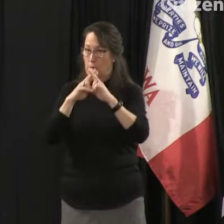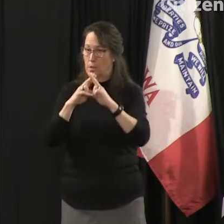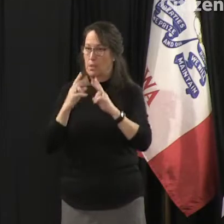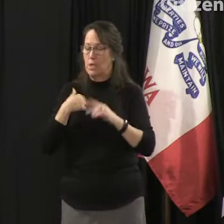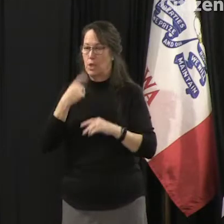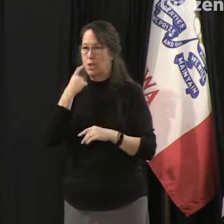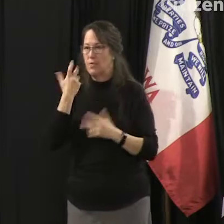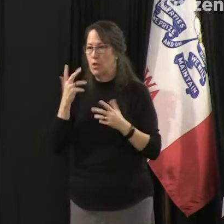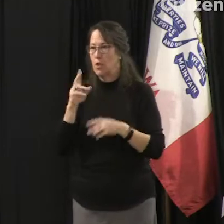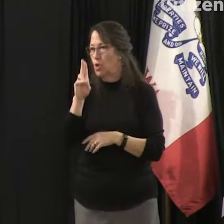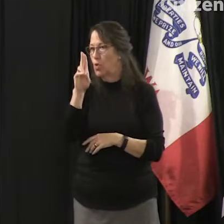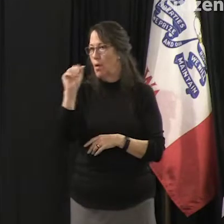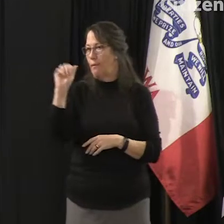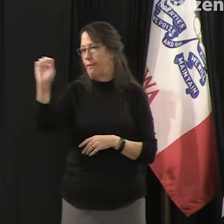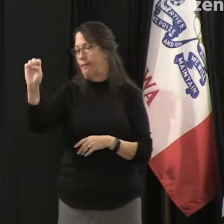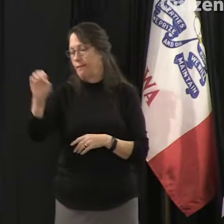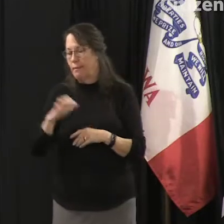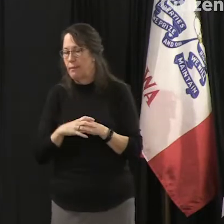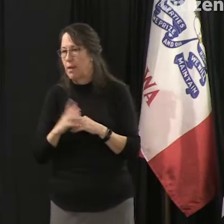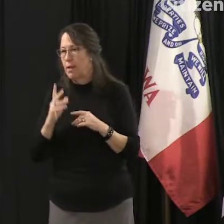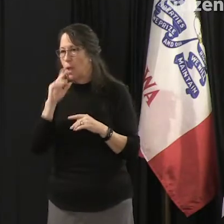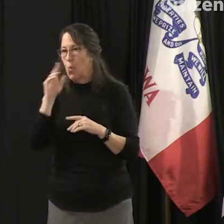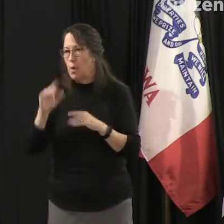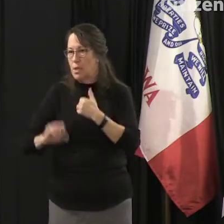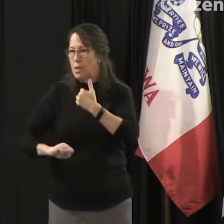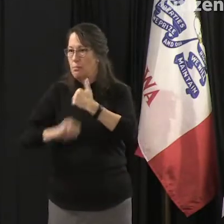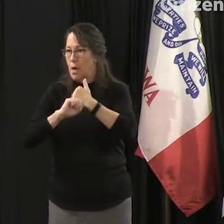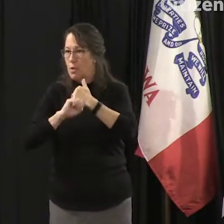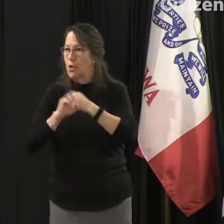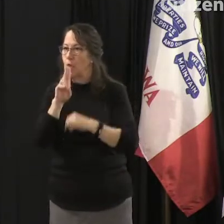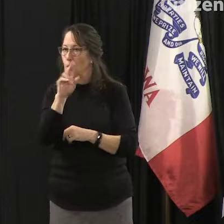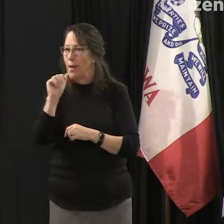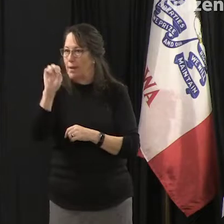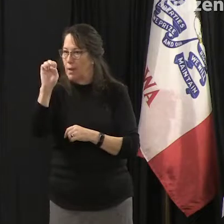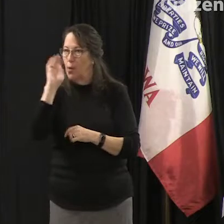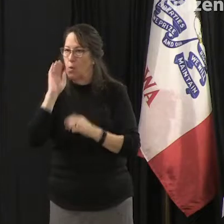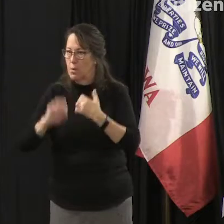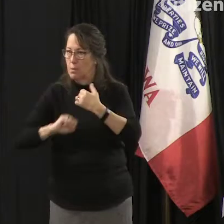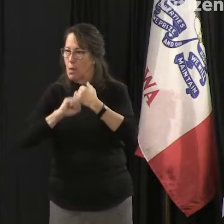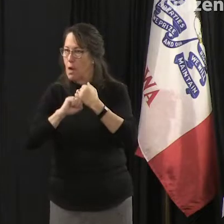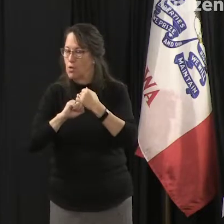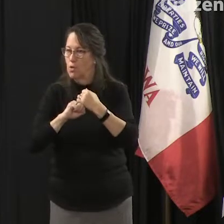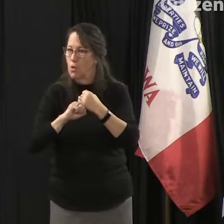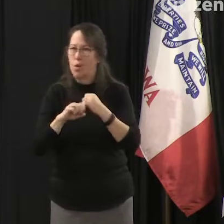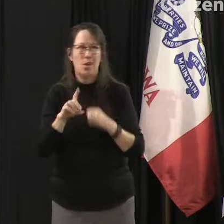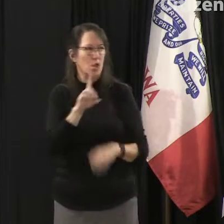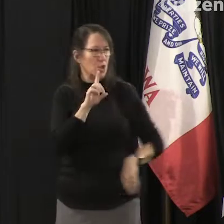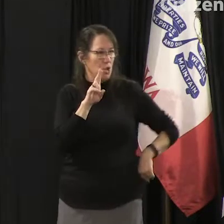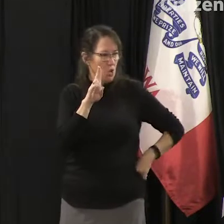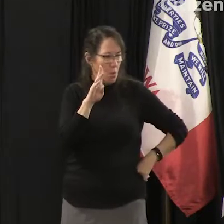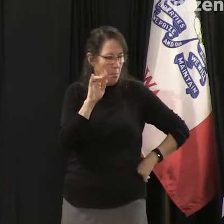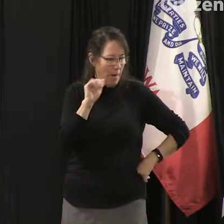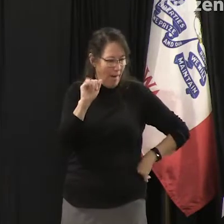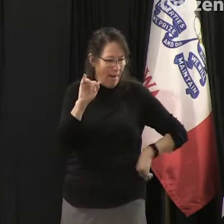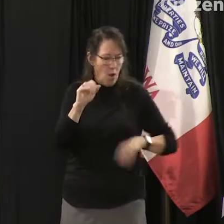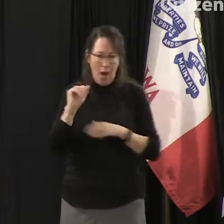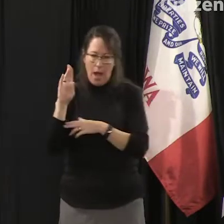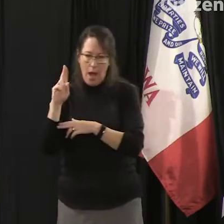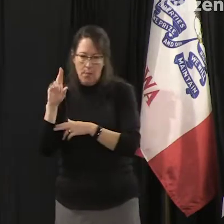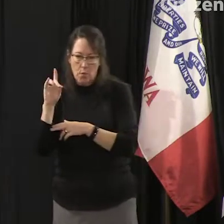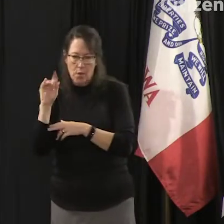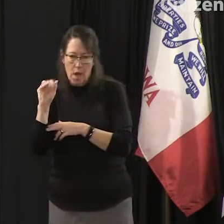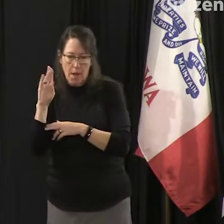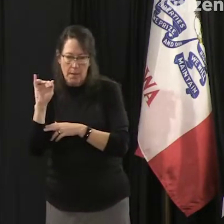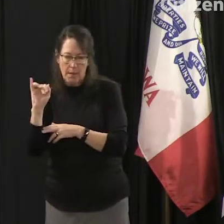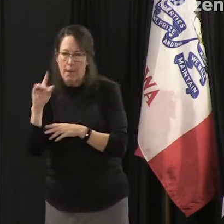ago from the United Arab Emirates, and they're going to sponsor one either Dubai or Abu Dhabi, one of